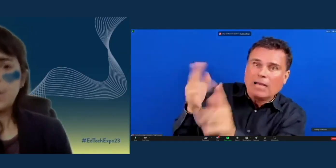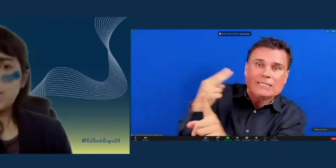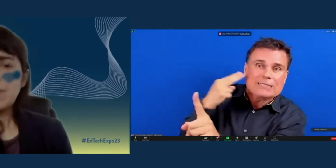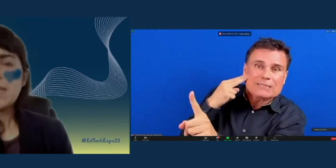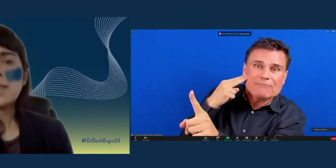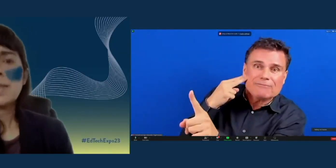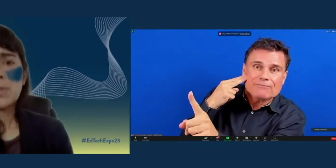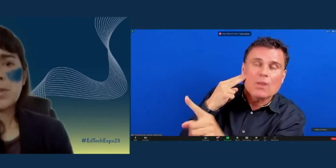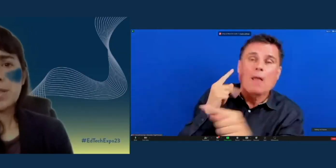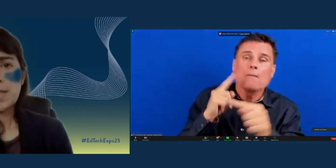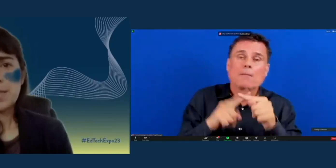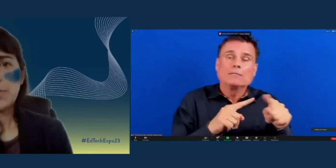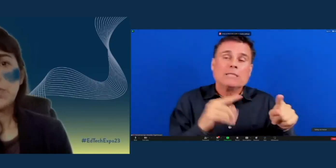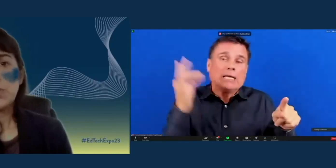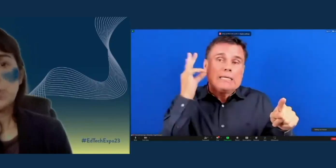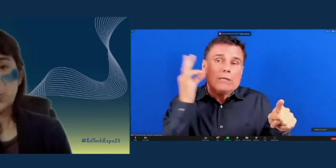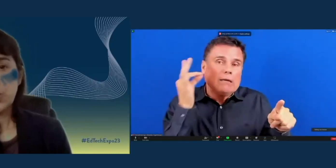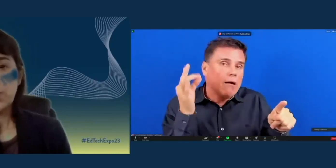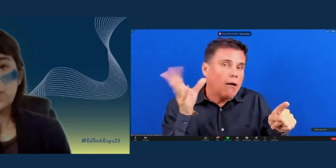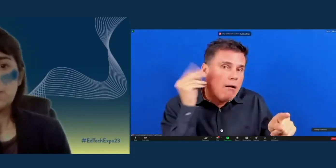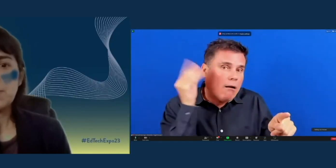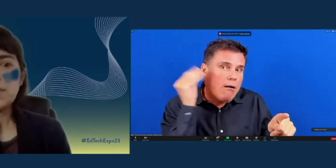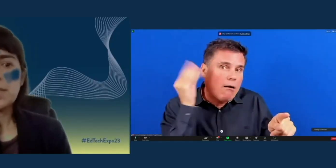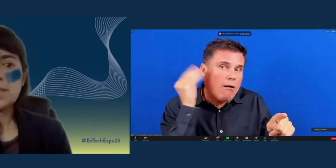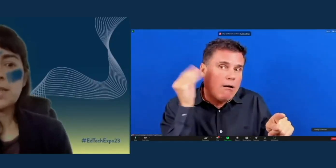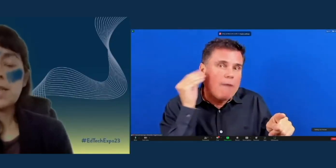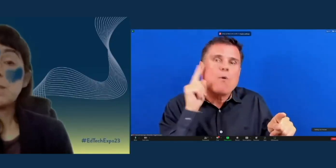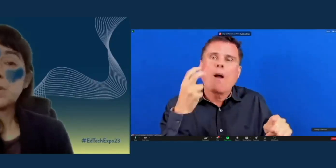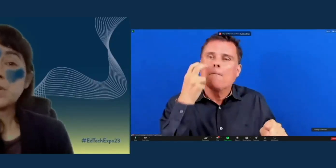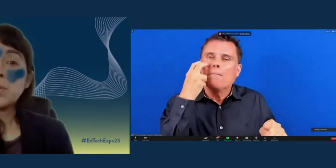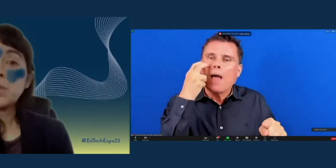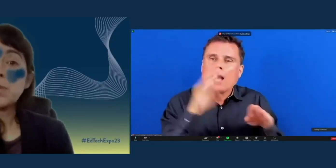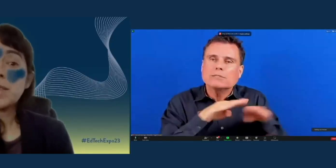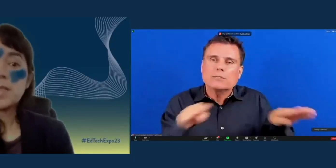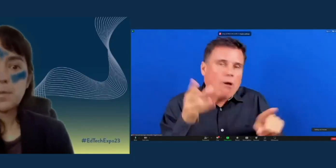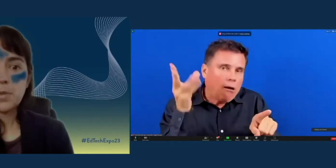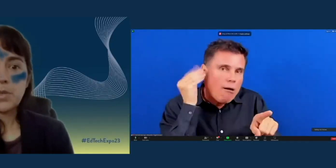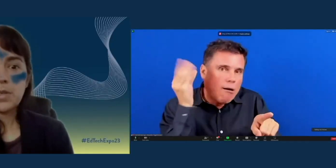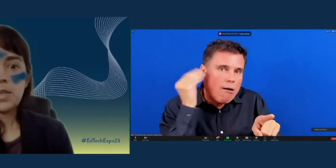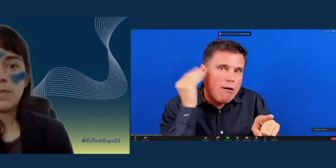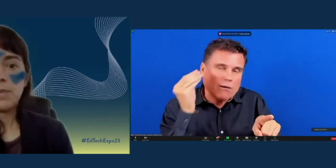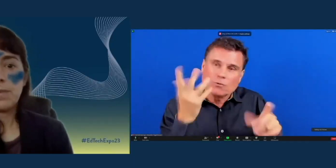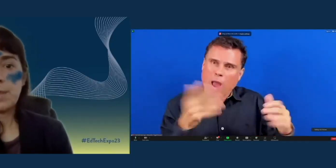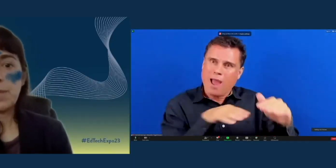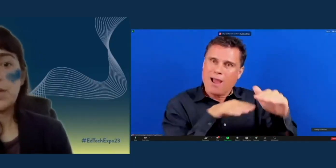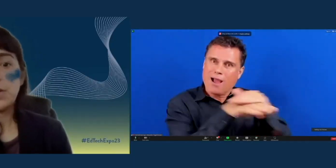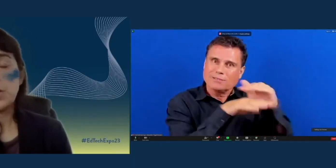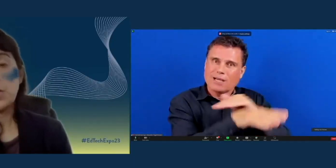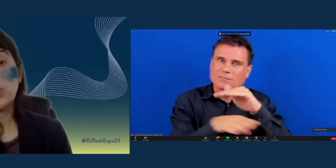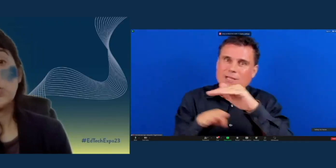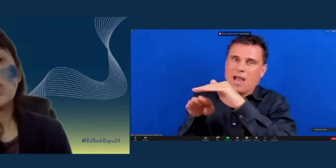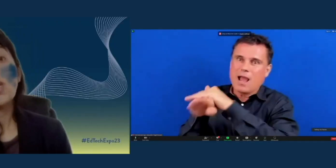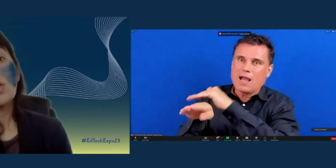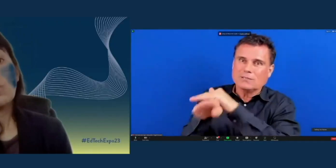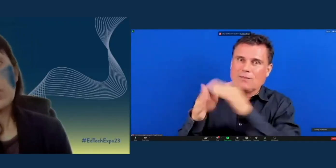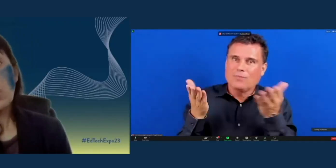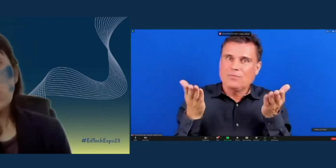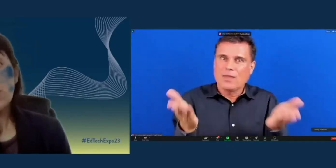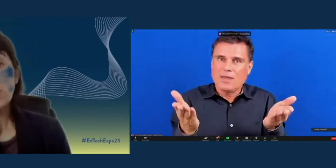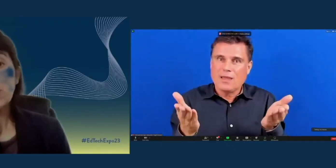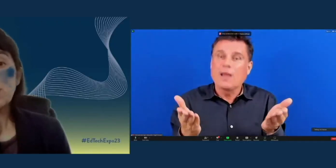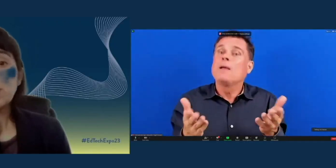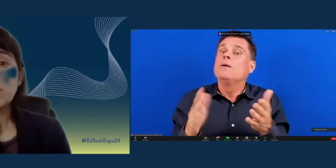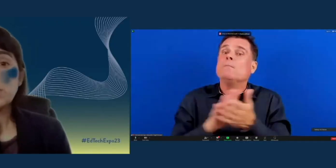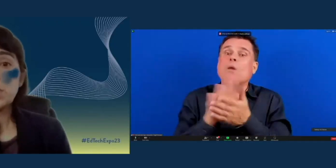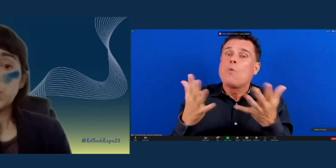not only makes books accessible to children with disabilities, but also provides an opportunity for family or teachers with low